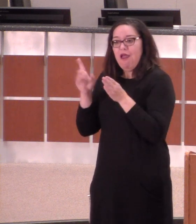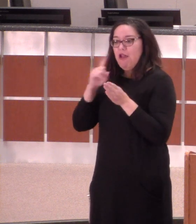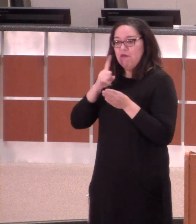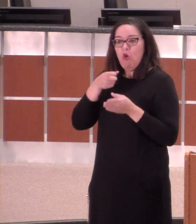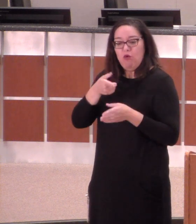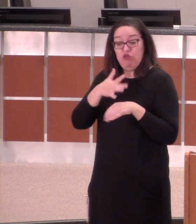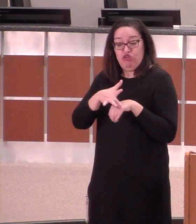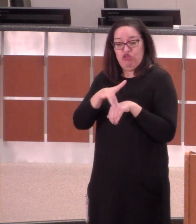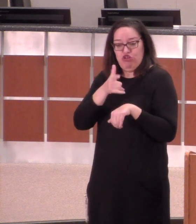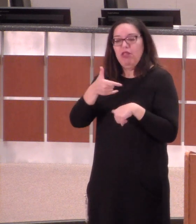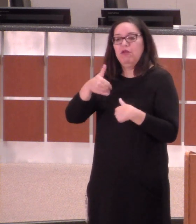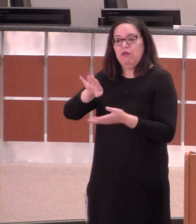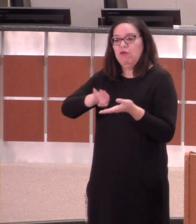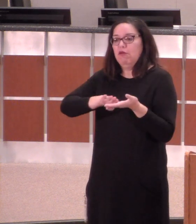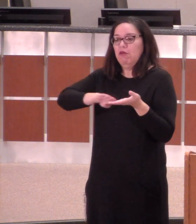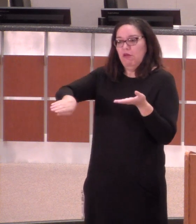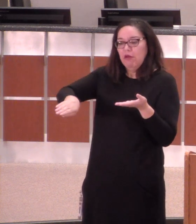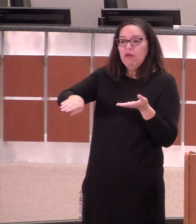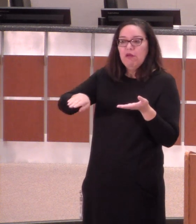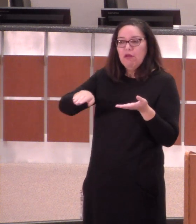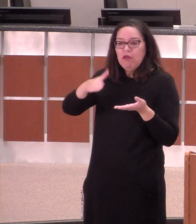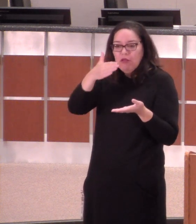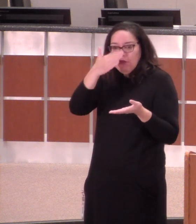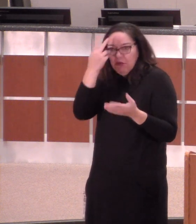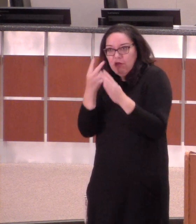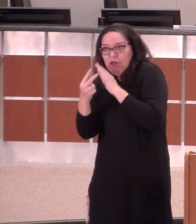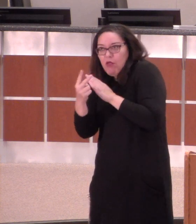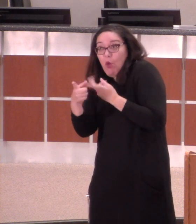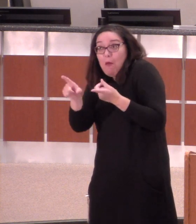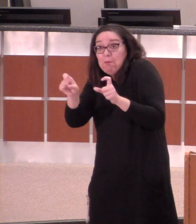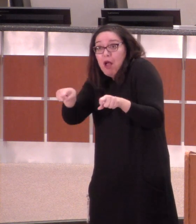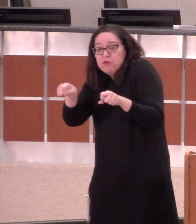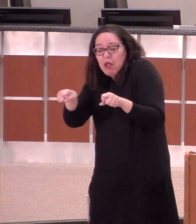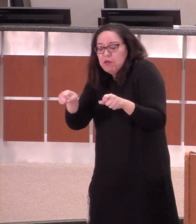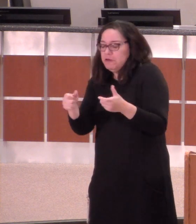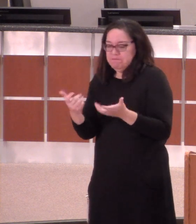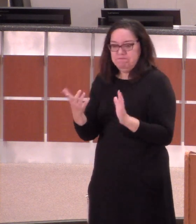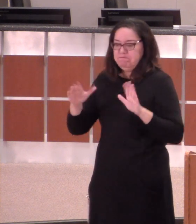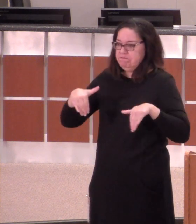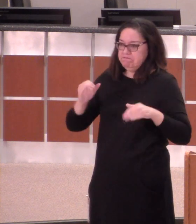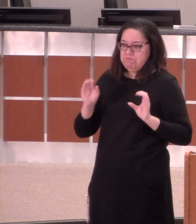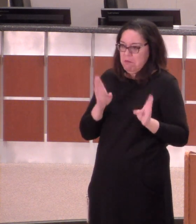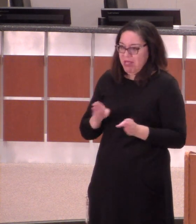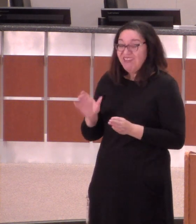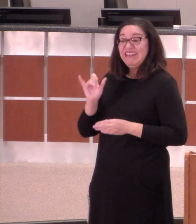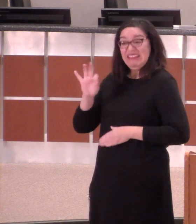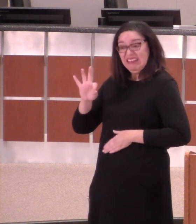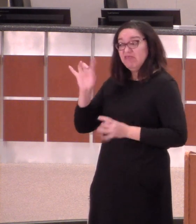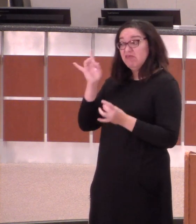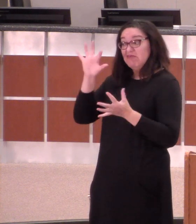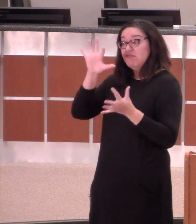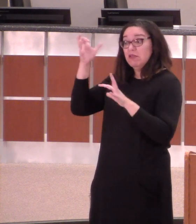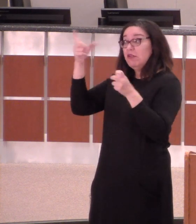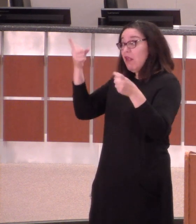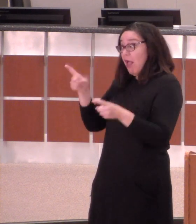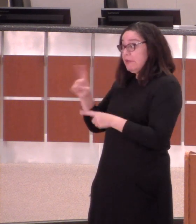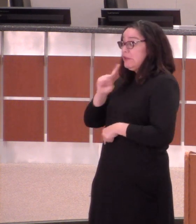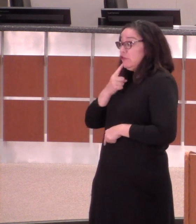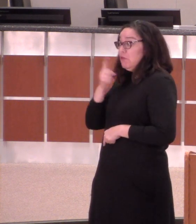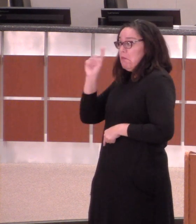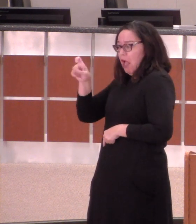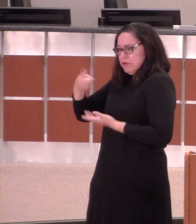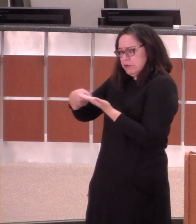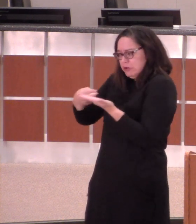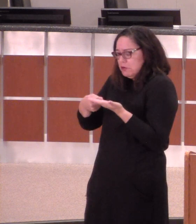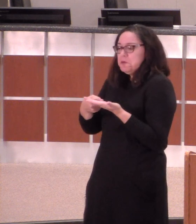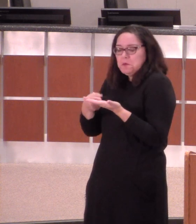pre-release inmates based on what could happen. Should something drastic happen that we have to, then we will address that. But at this time, we're not